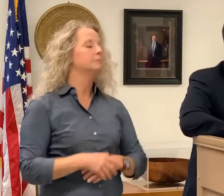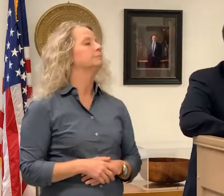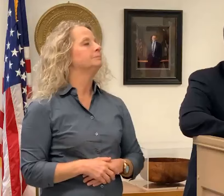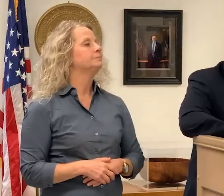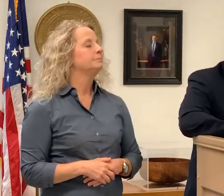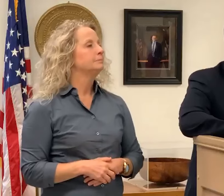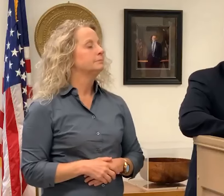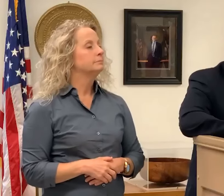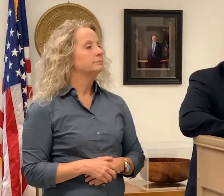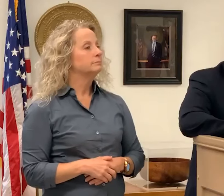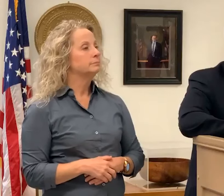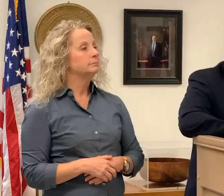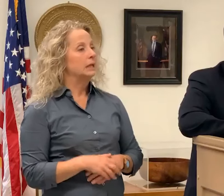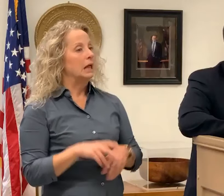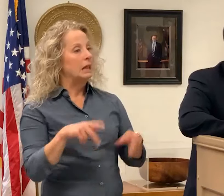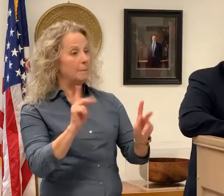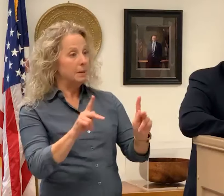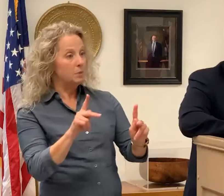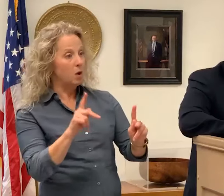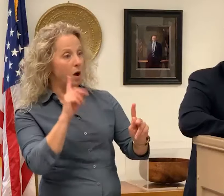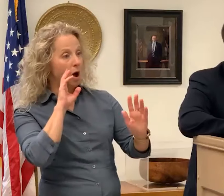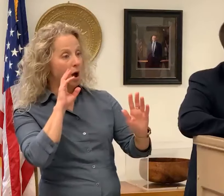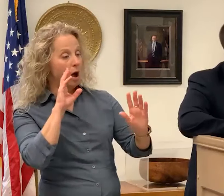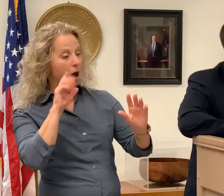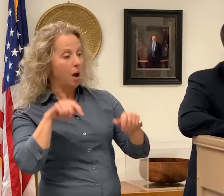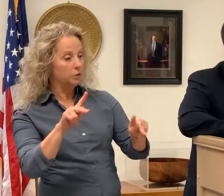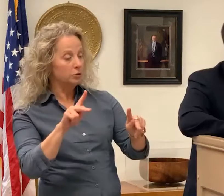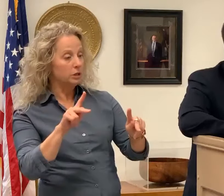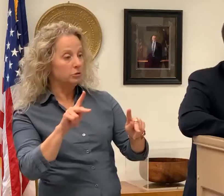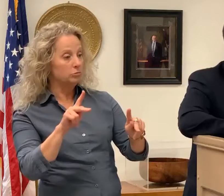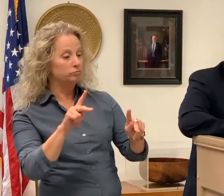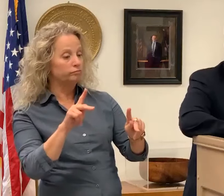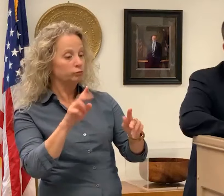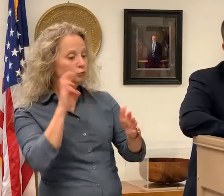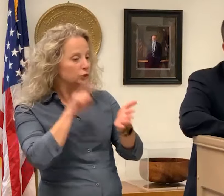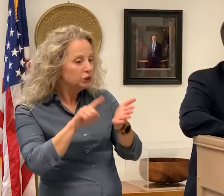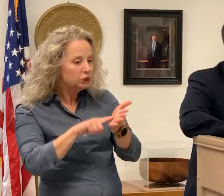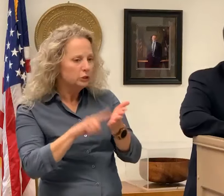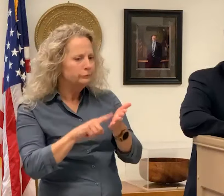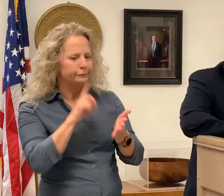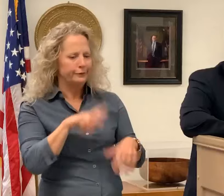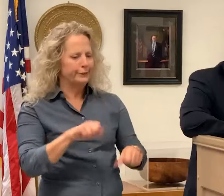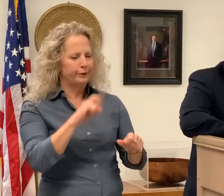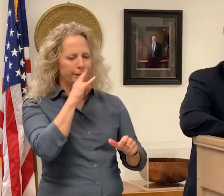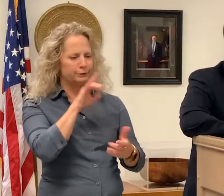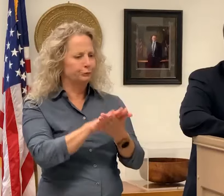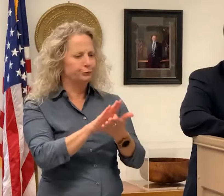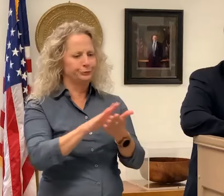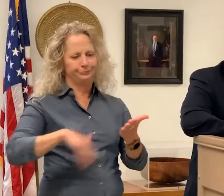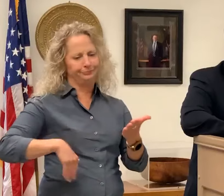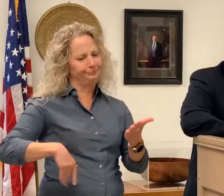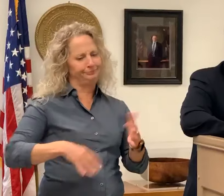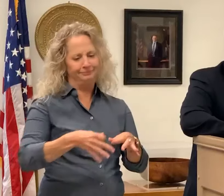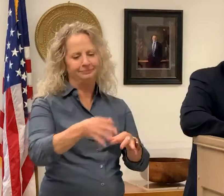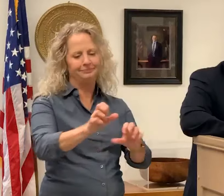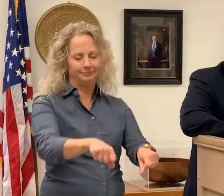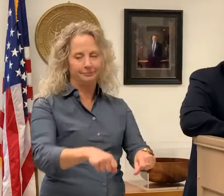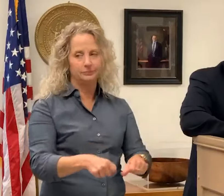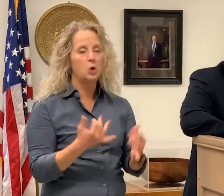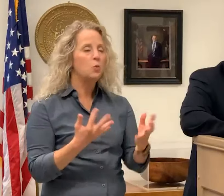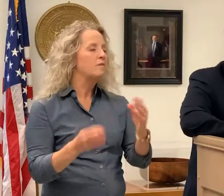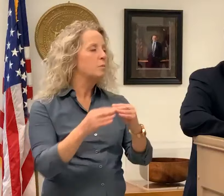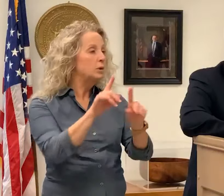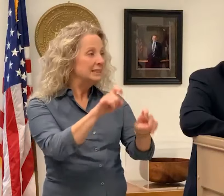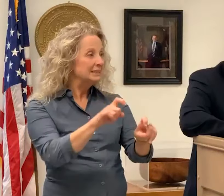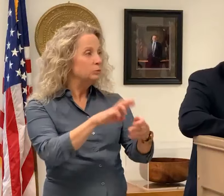and gave people the opportunity to know if they needed time to do research. It's okay. Don't have to take your kid into school yet. If you needed to wait for